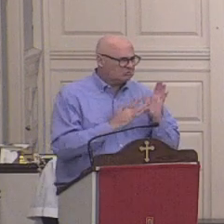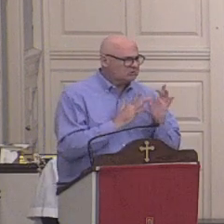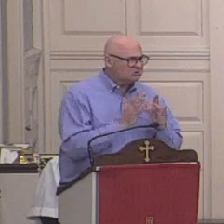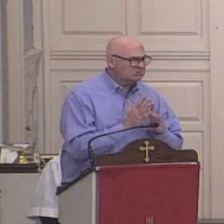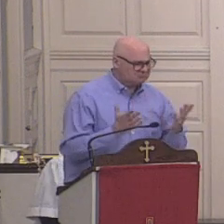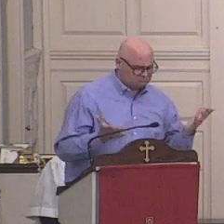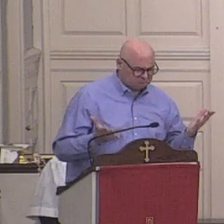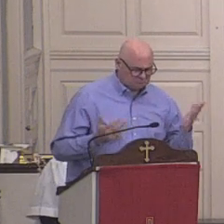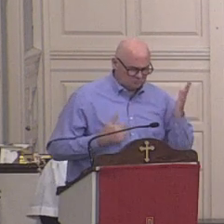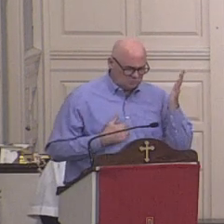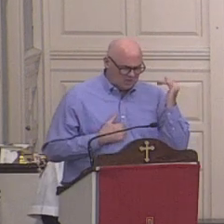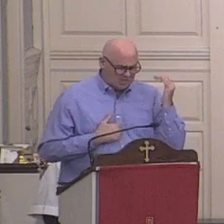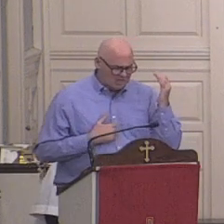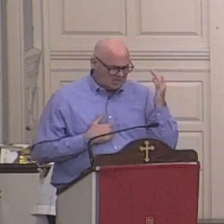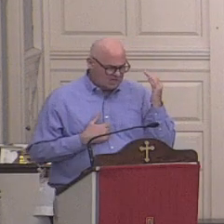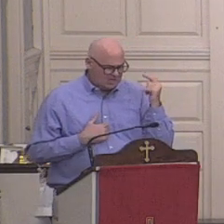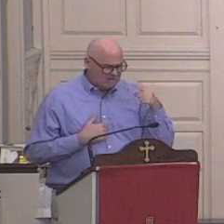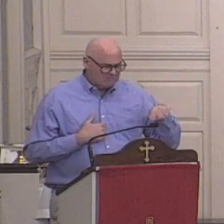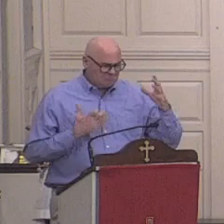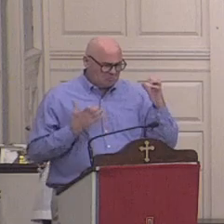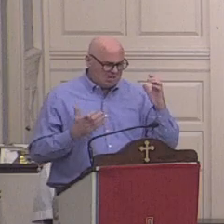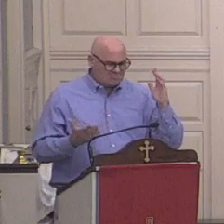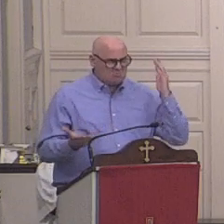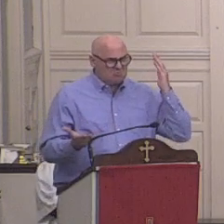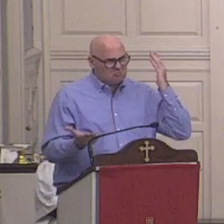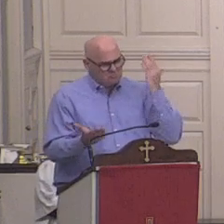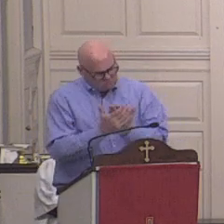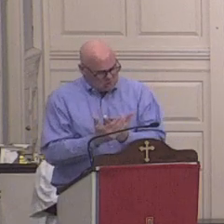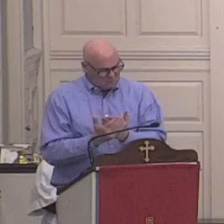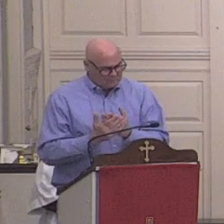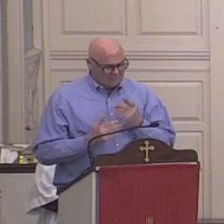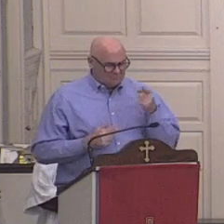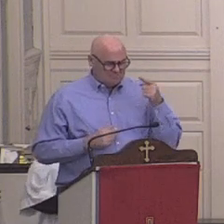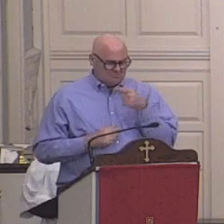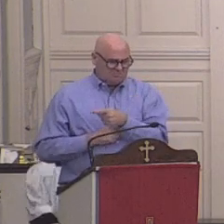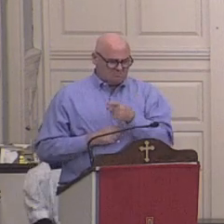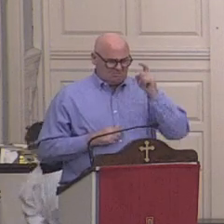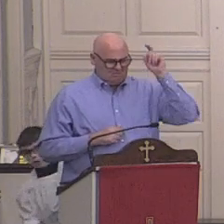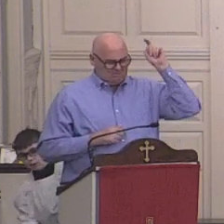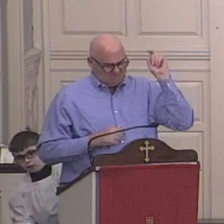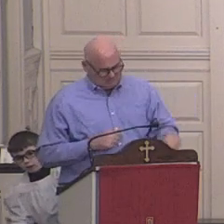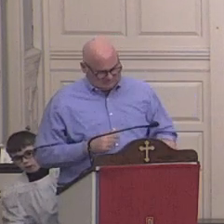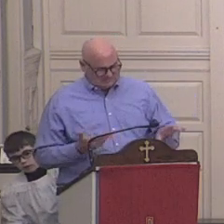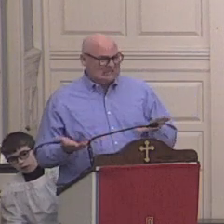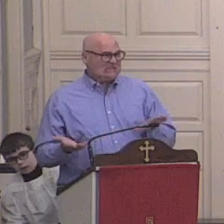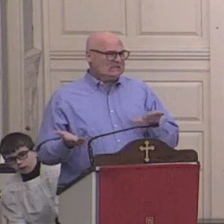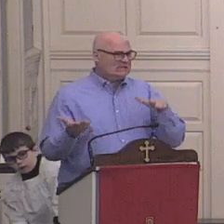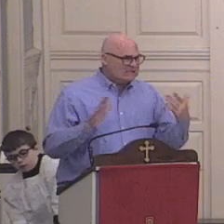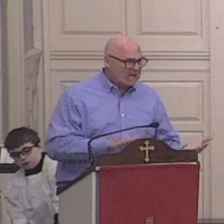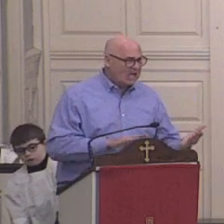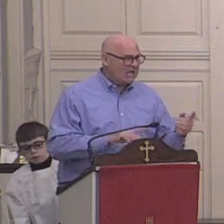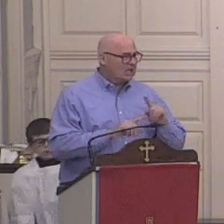obtain testimony against Jesus in order to put him to death,